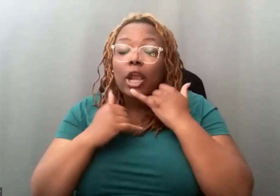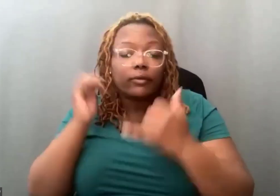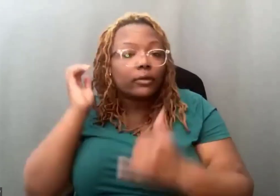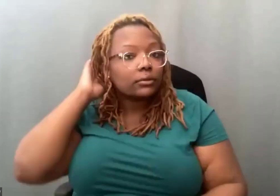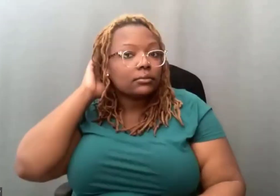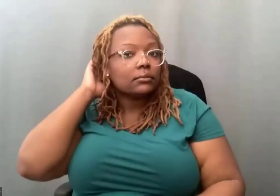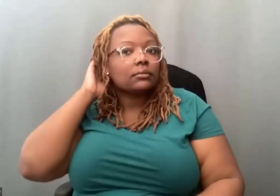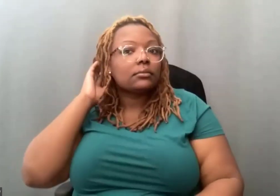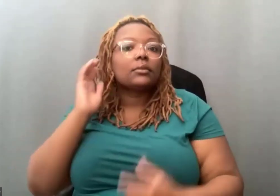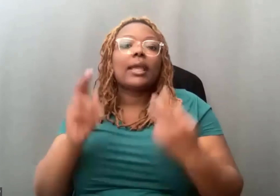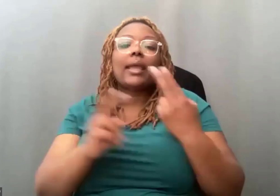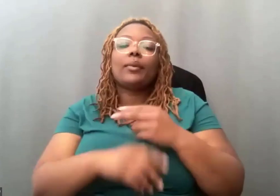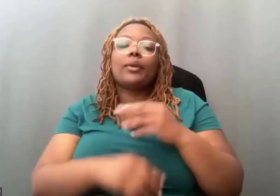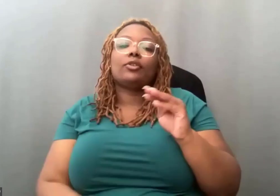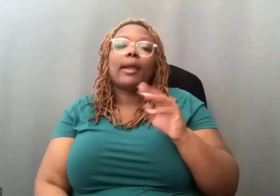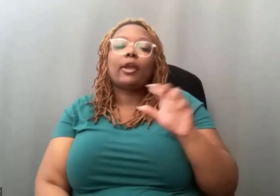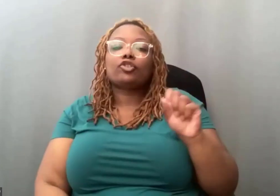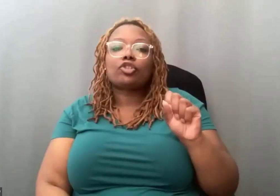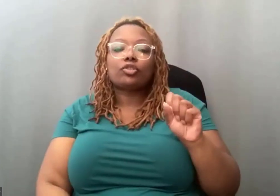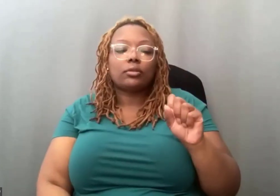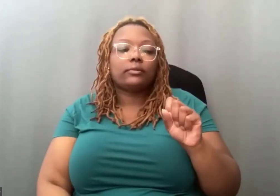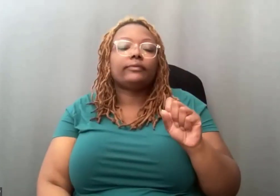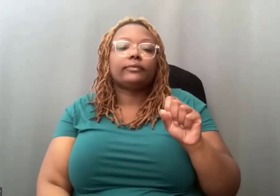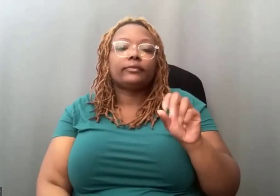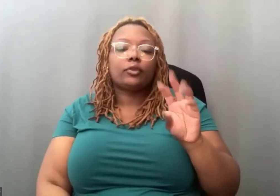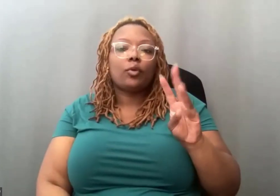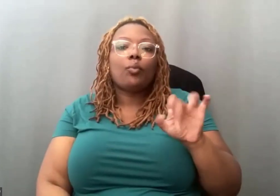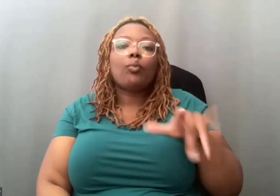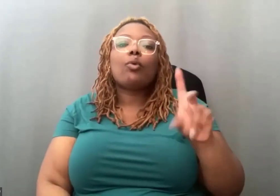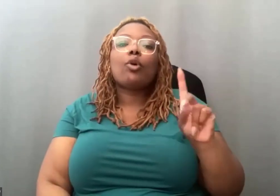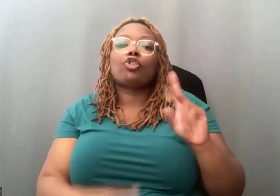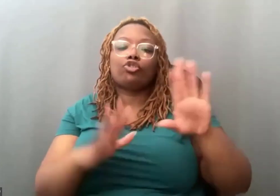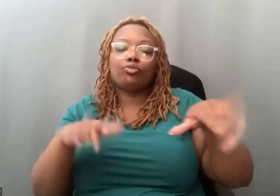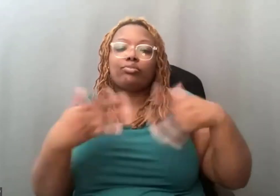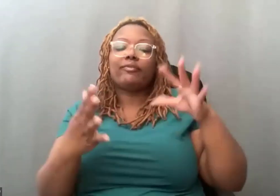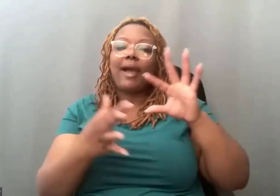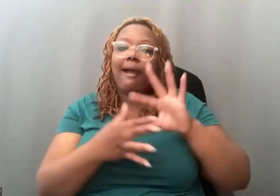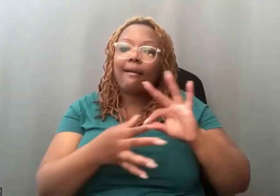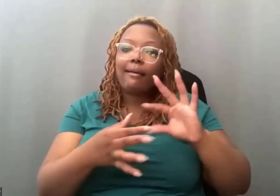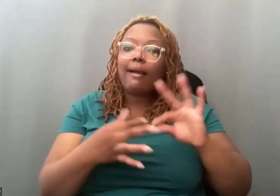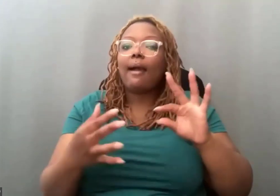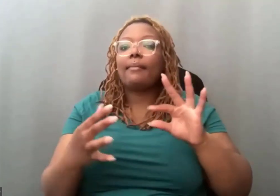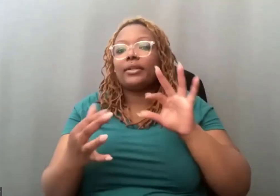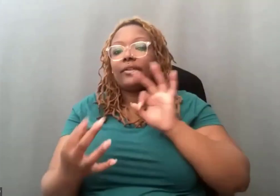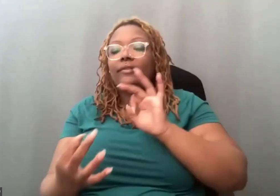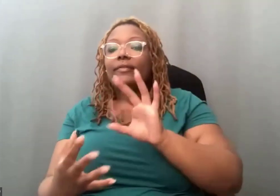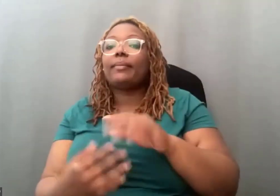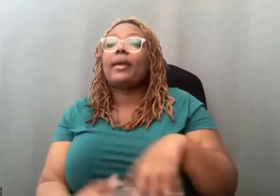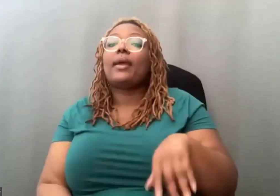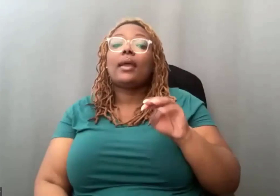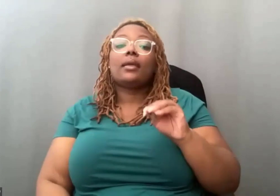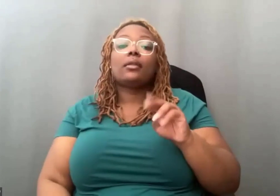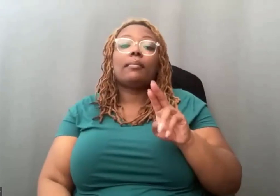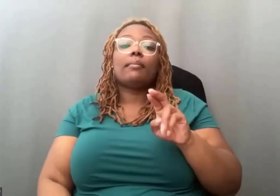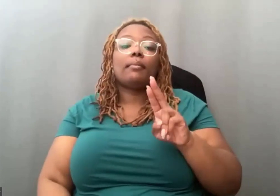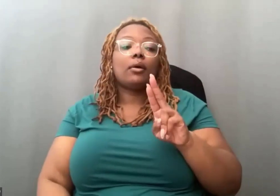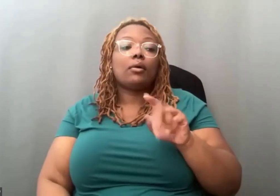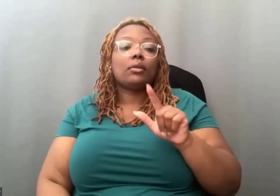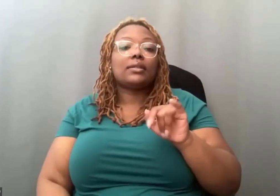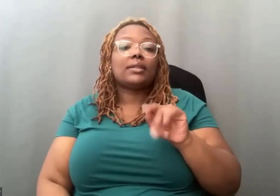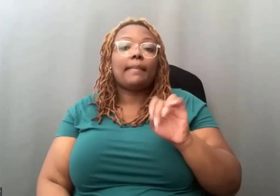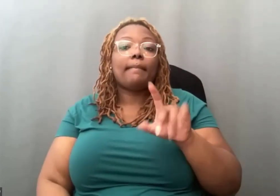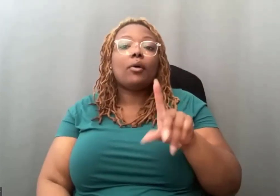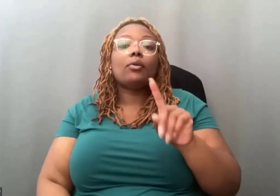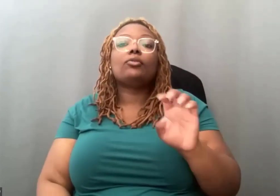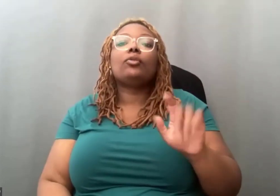use Microsoft Word to give those comments and feedback. And on the multimodal side, we've tried to